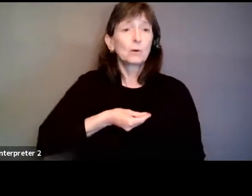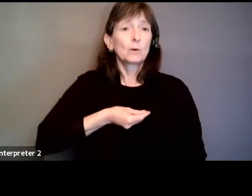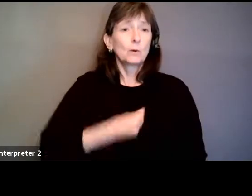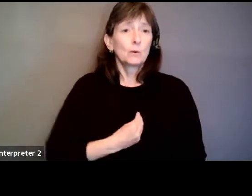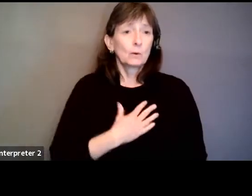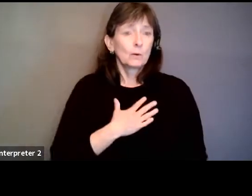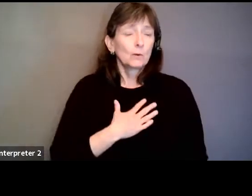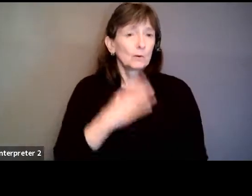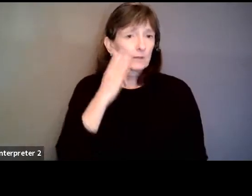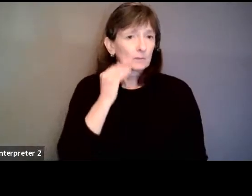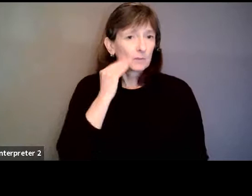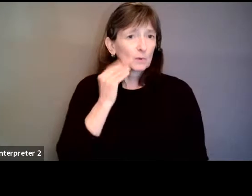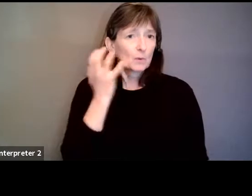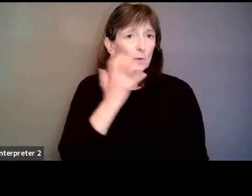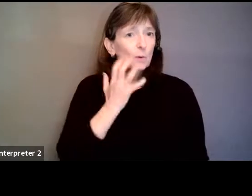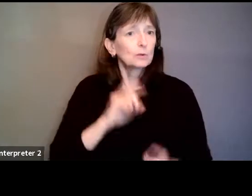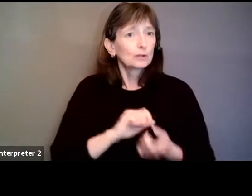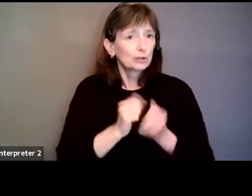experience, and